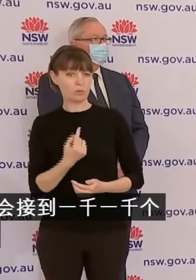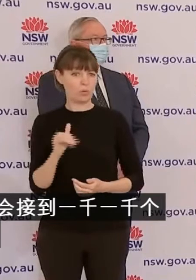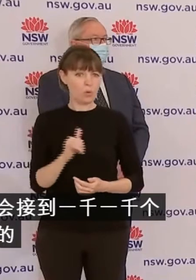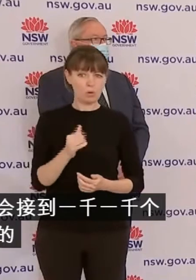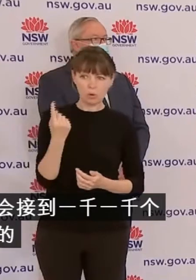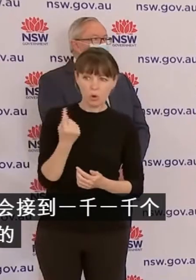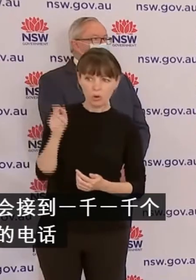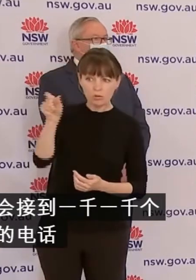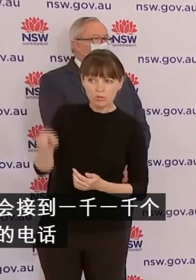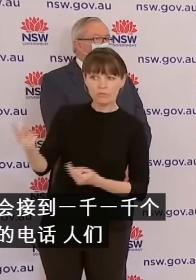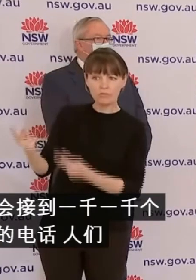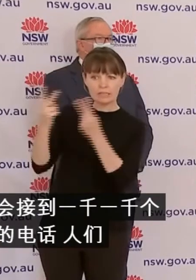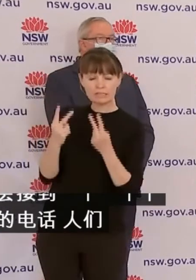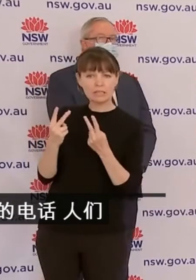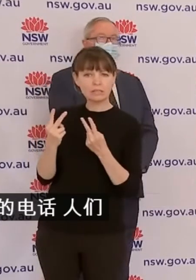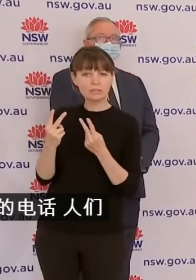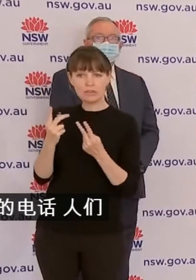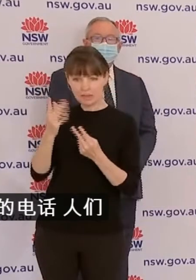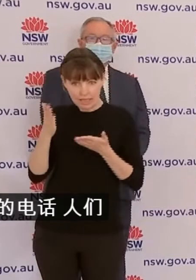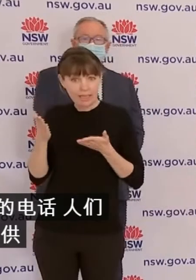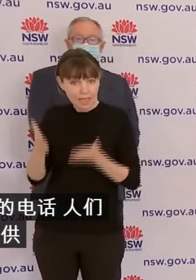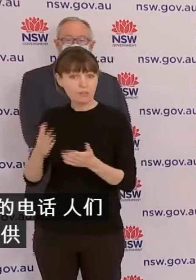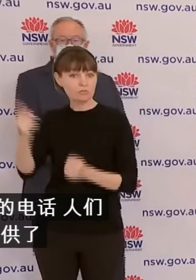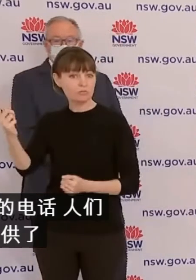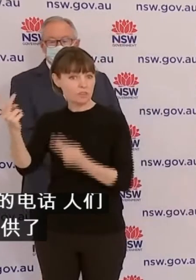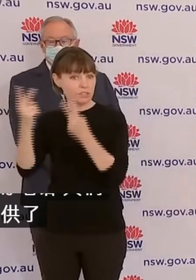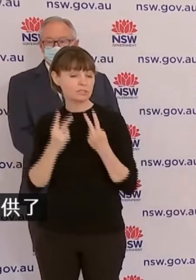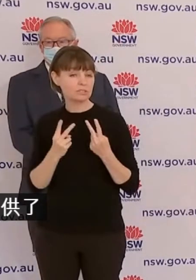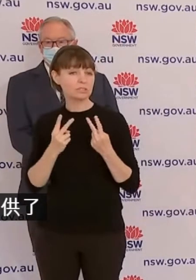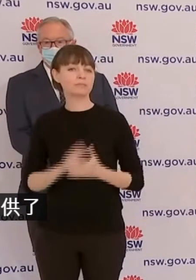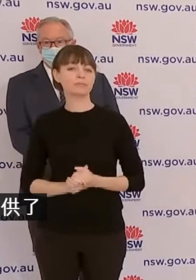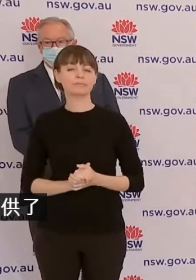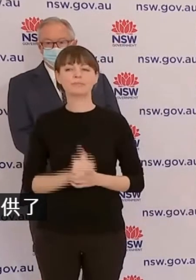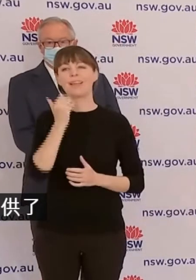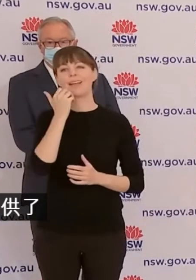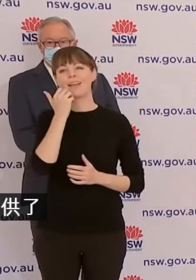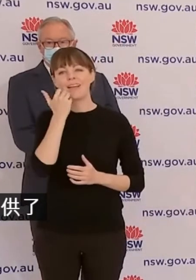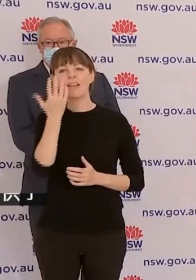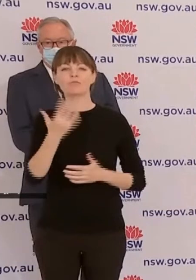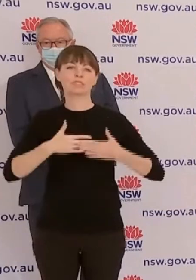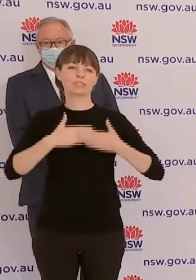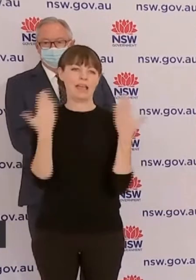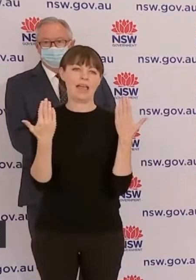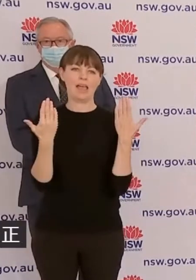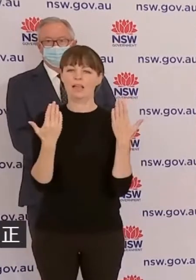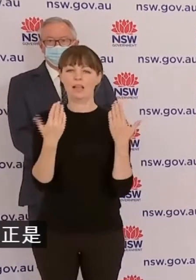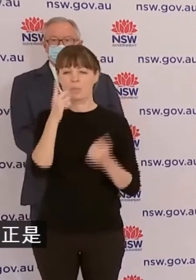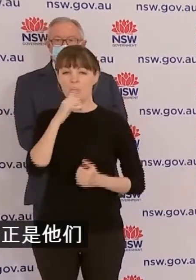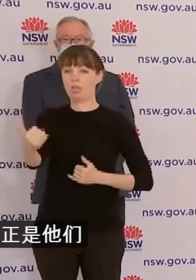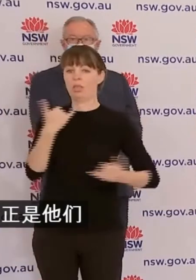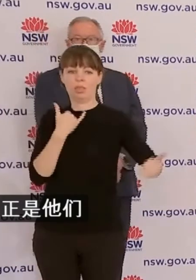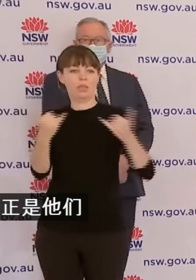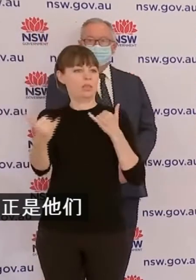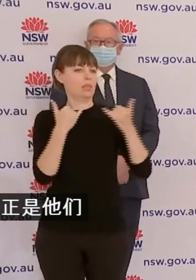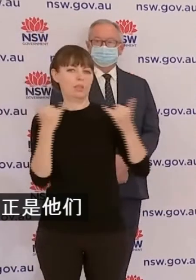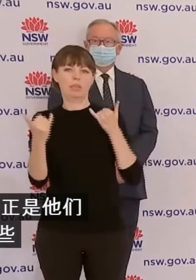Stoppers every single day, people providing us with information that kicks off an investigation. An investigation is exactly that.